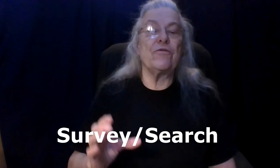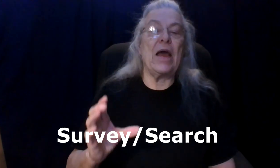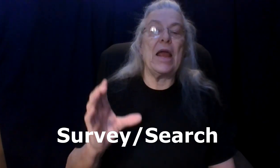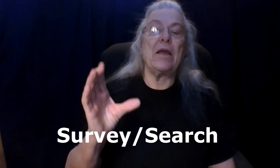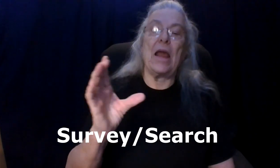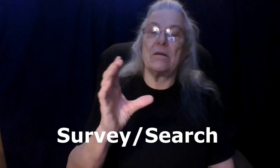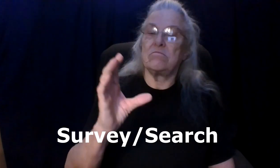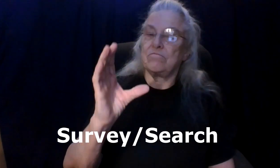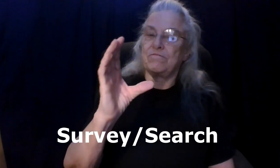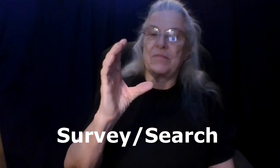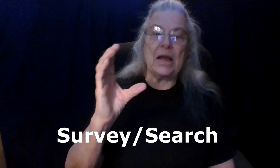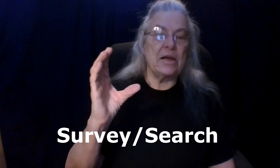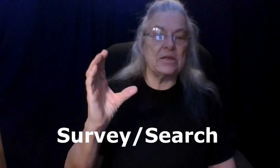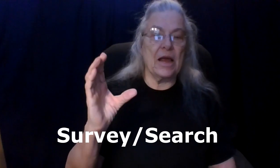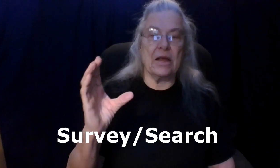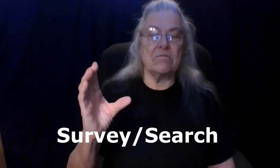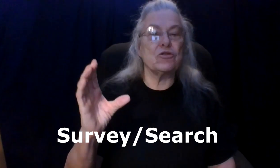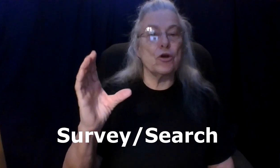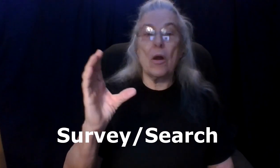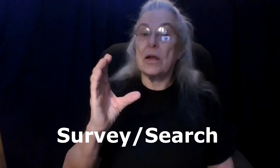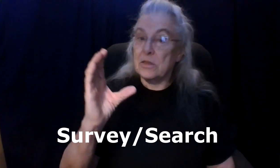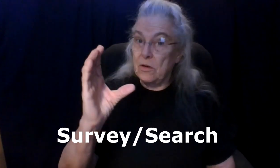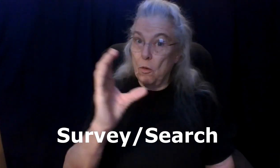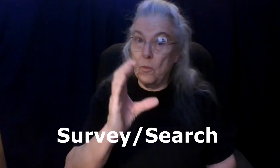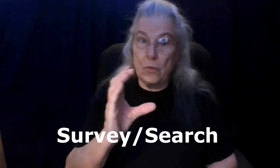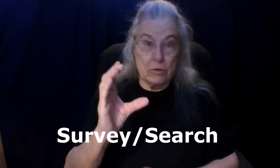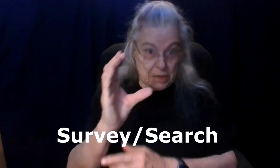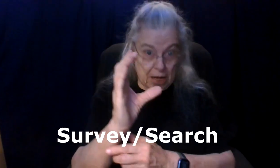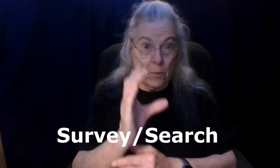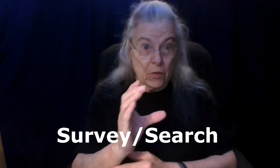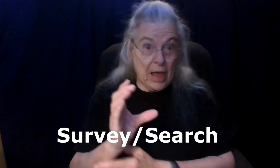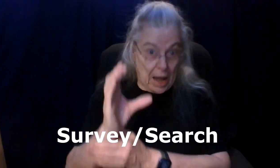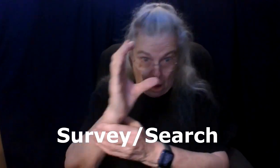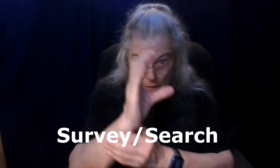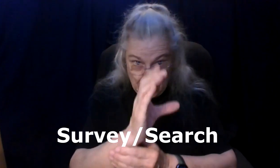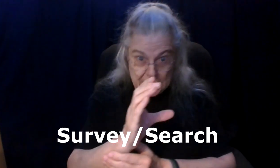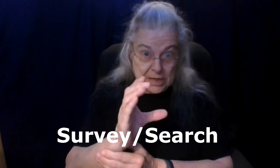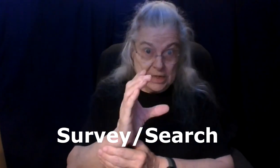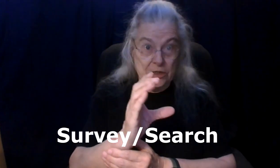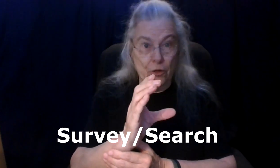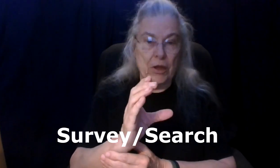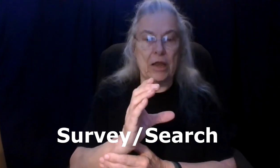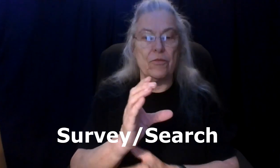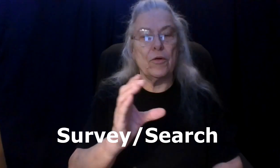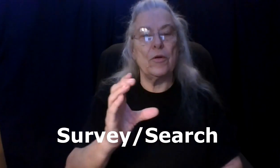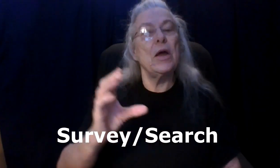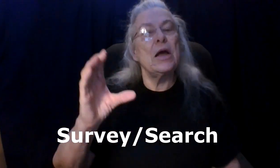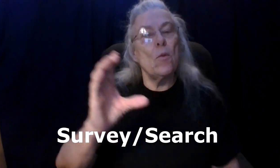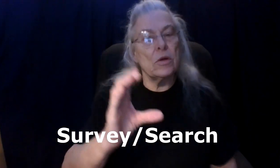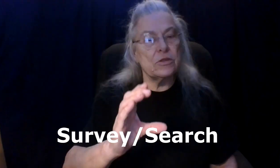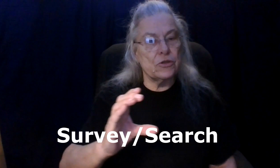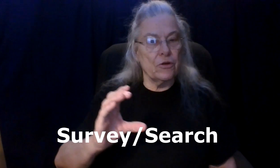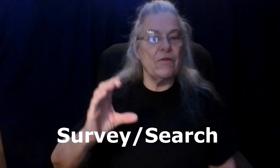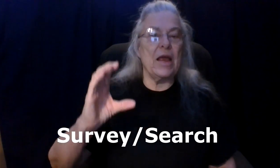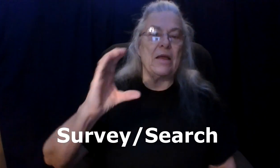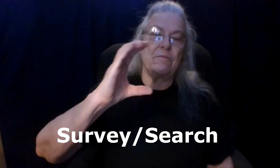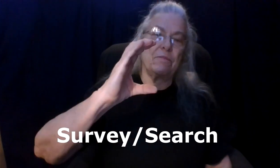Survey, and that is like Sherlock Holmes. You see him with that hourglass that he's looking through. Well, survey